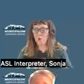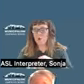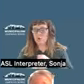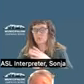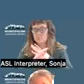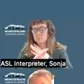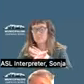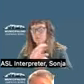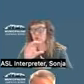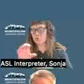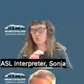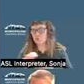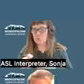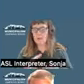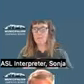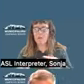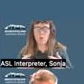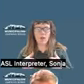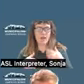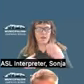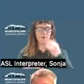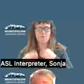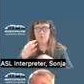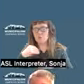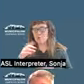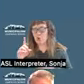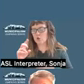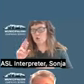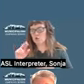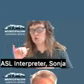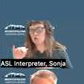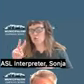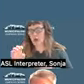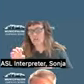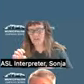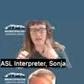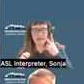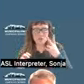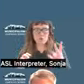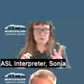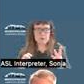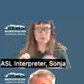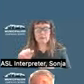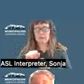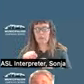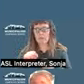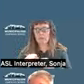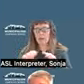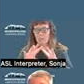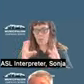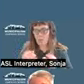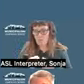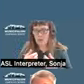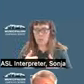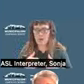a major food drive look on the right there you'll see that thanks to the labor movement we had a